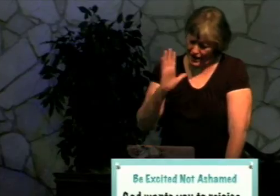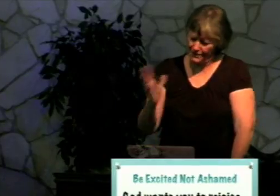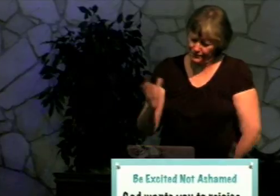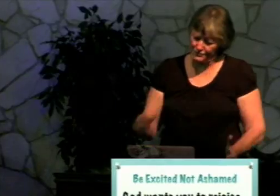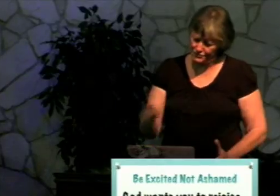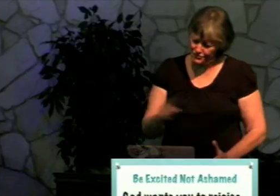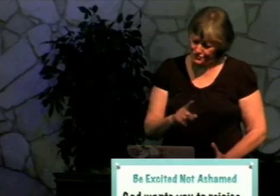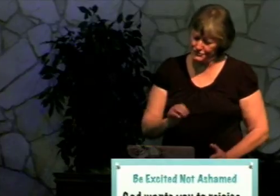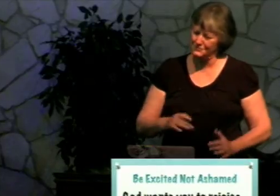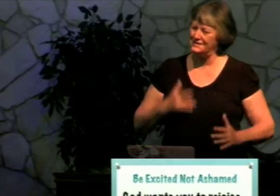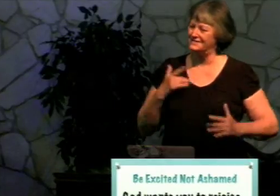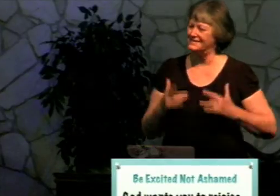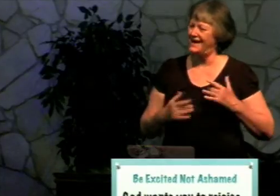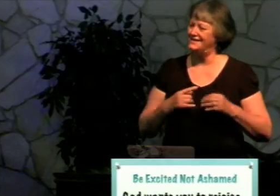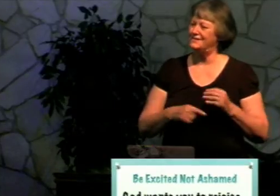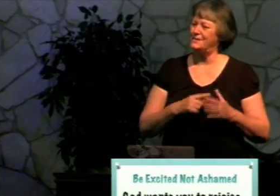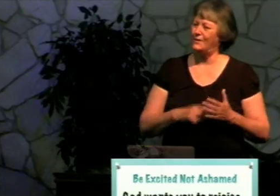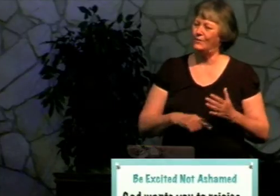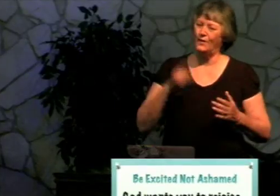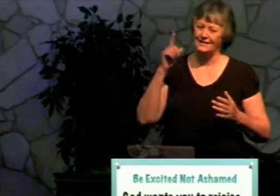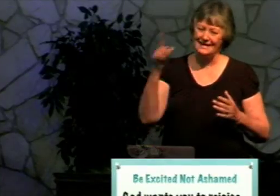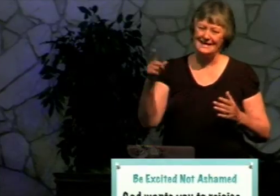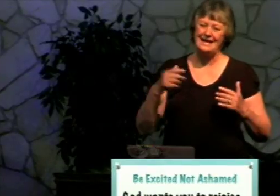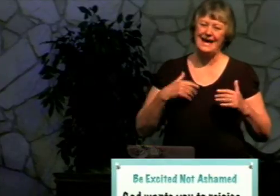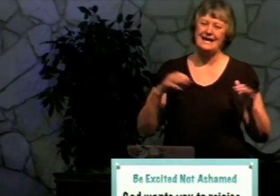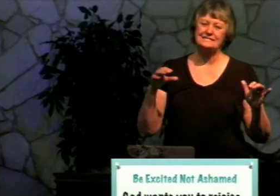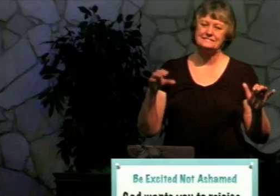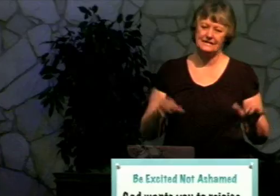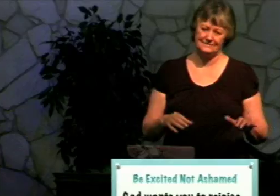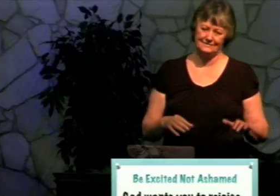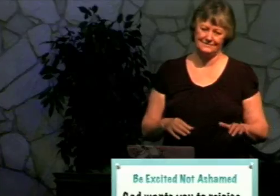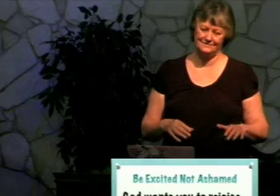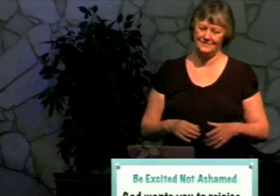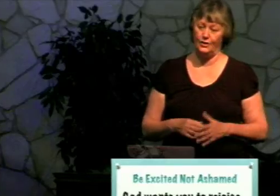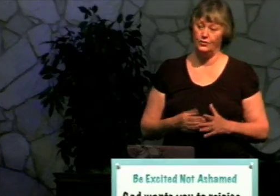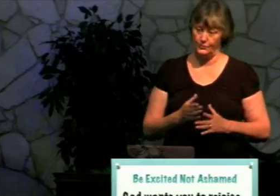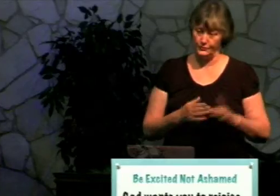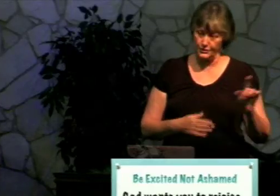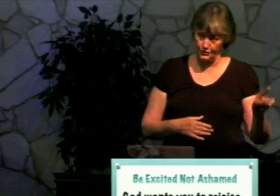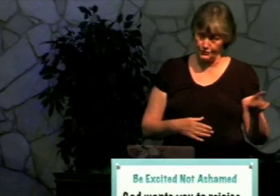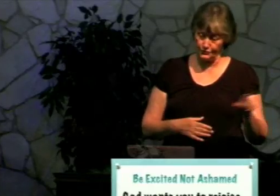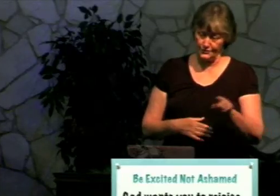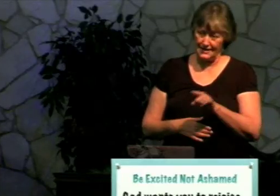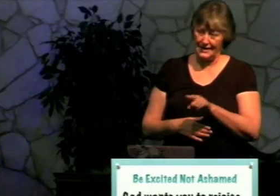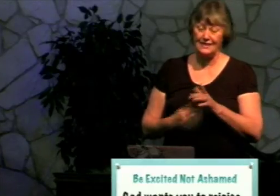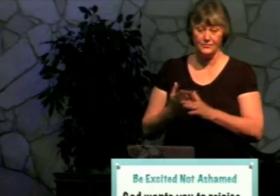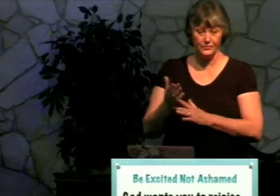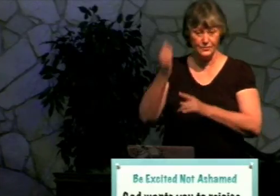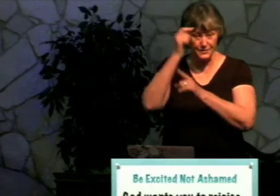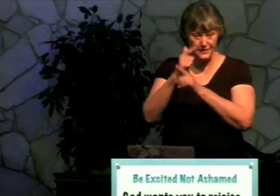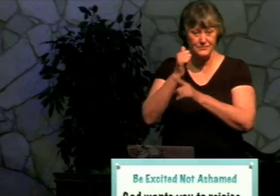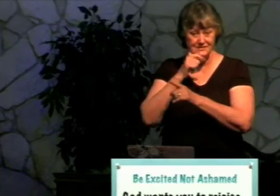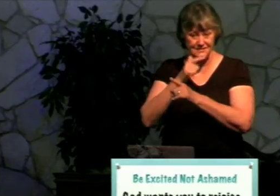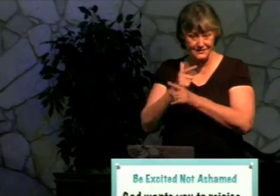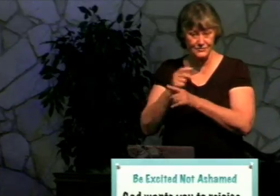God wants you to be excited about what He has done through you and through your brothers and sisters